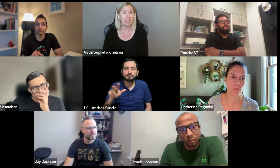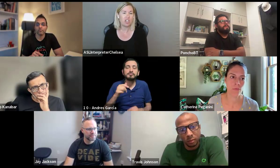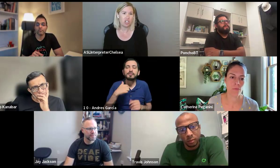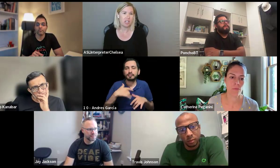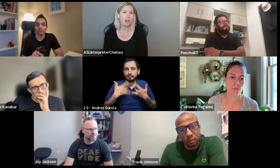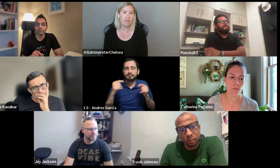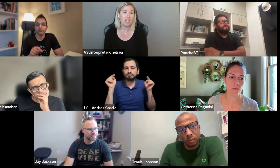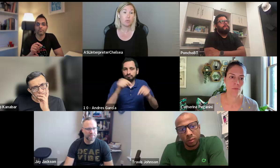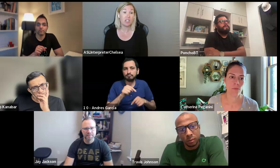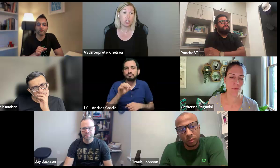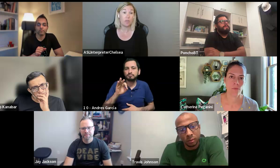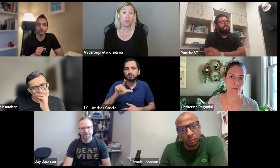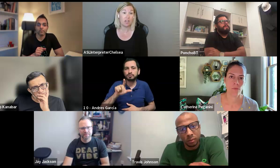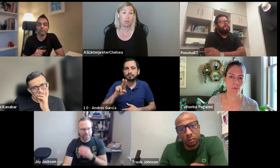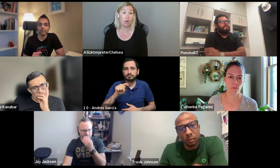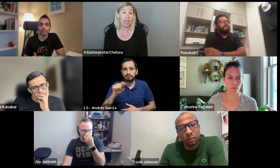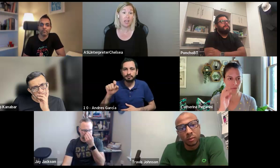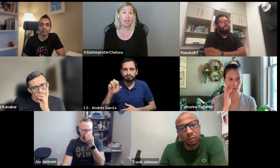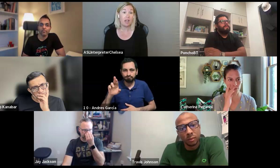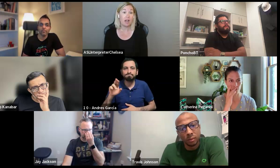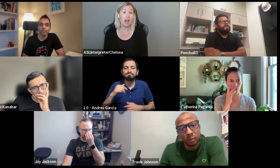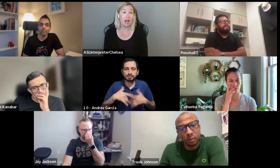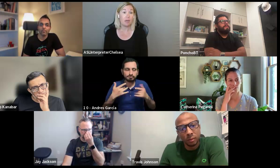yes, and just to clarify, it was 2003.